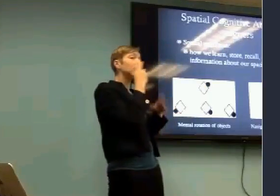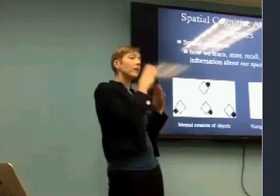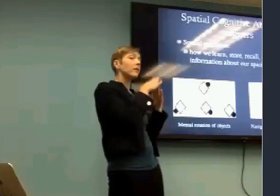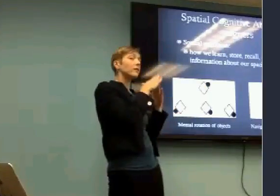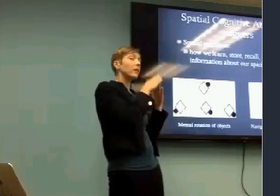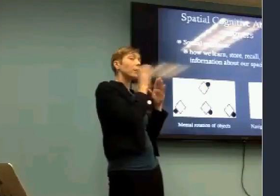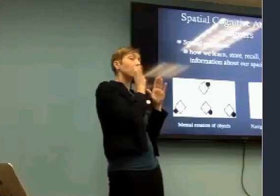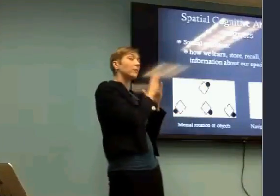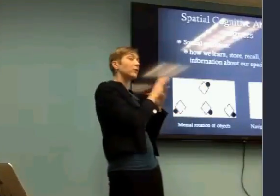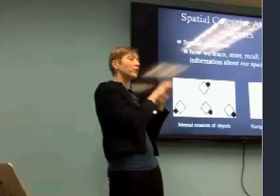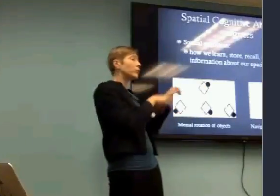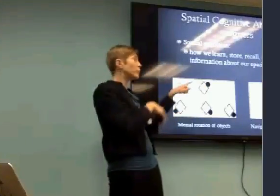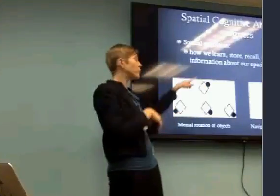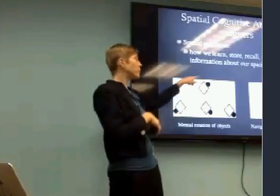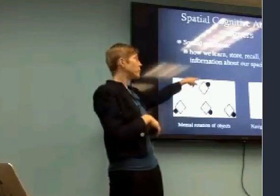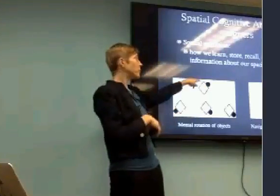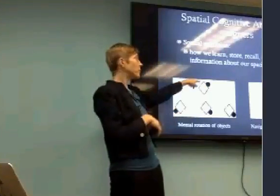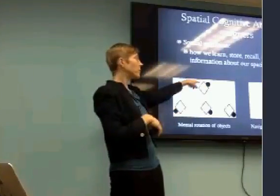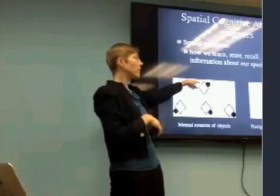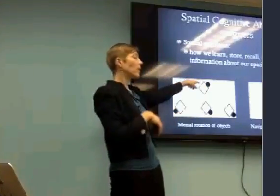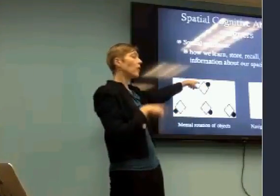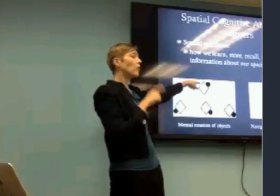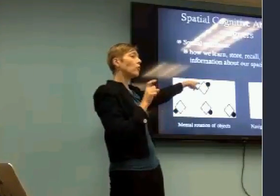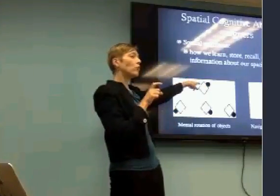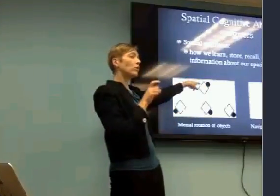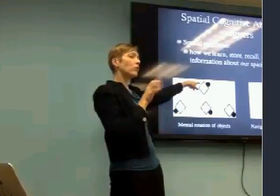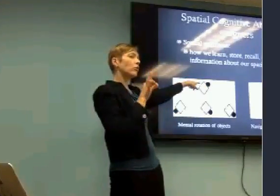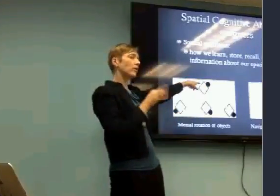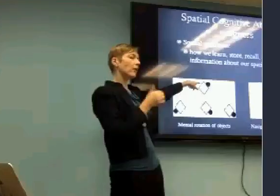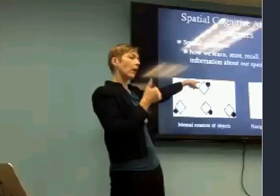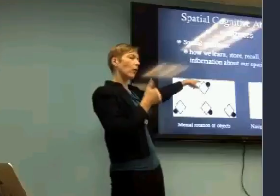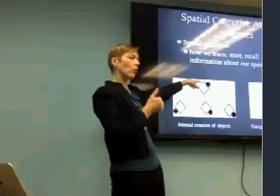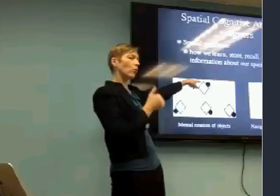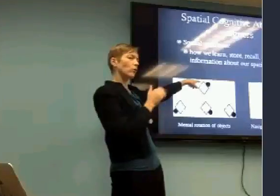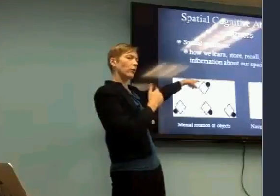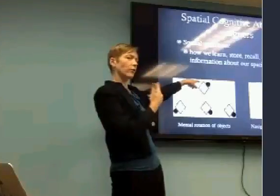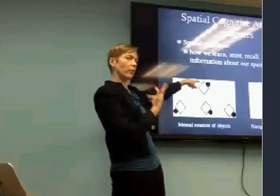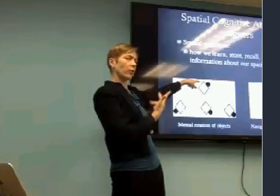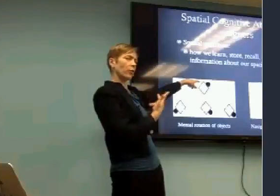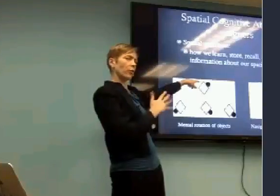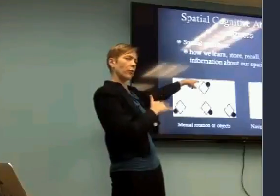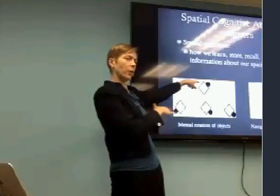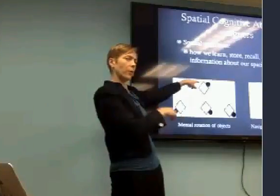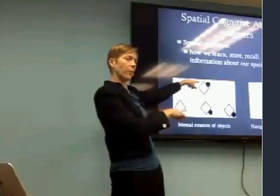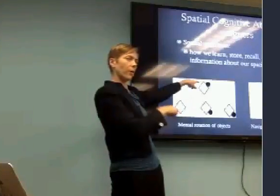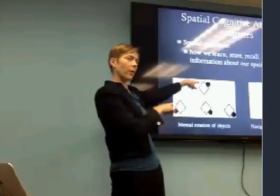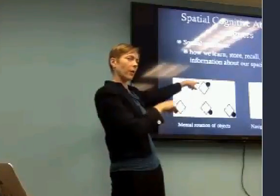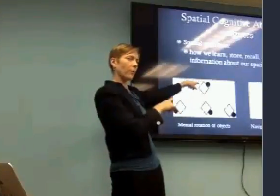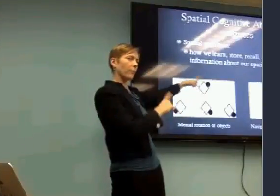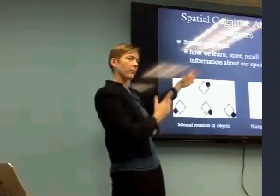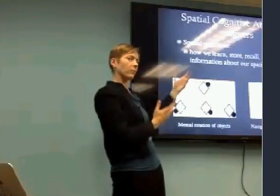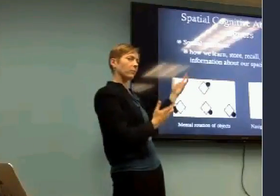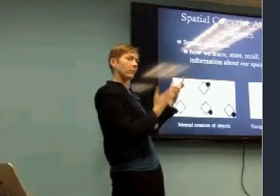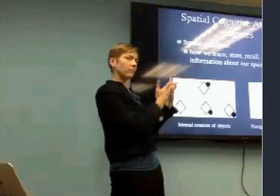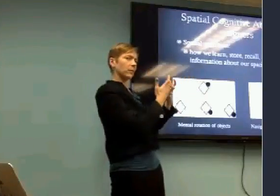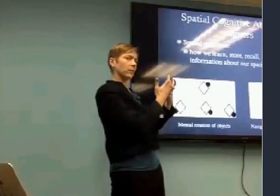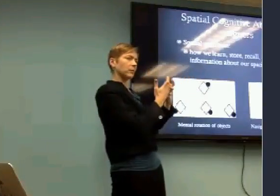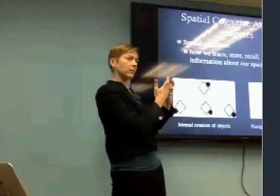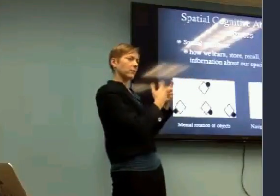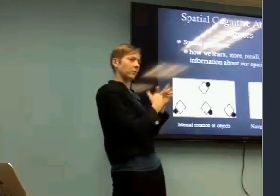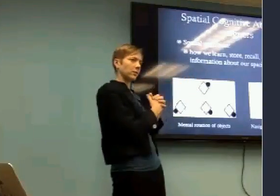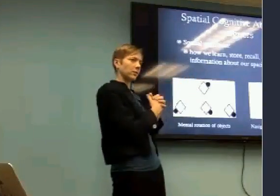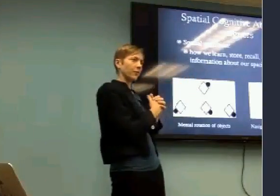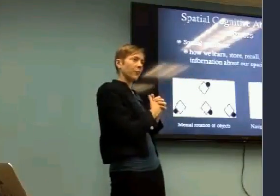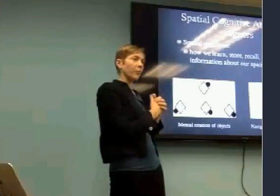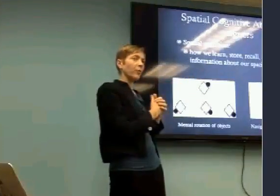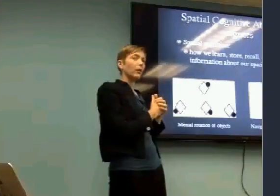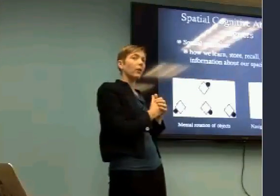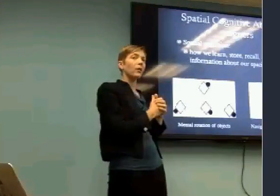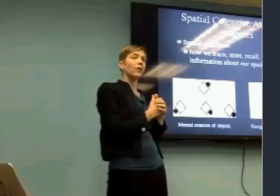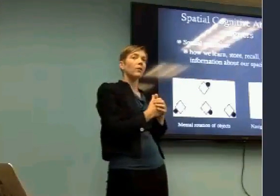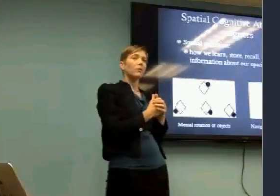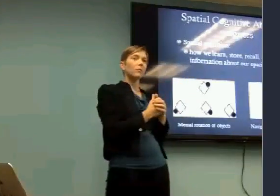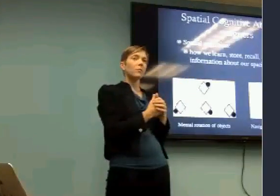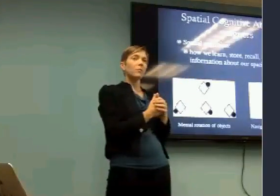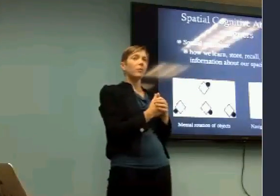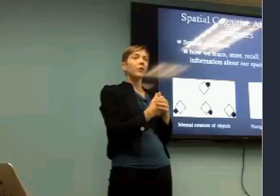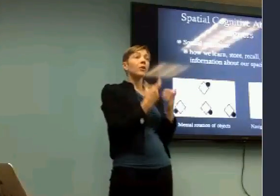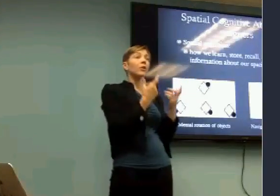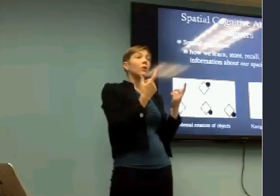you'll see that there's 4 pictures. On the top picture, you then need to decide which of the images on the bottom, which of the 3 match